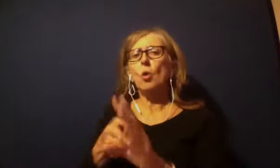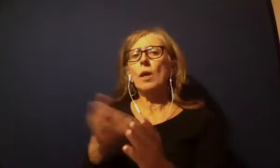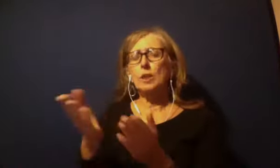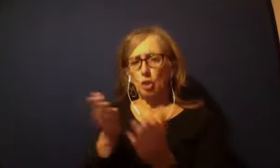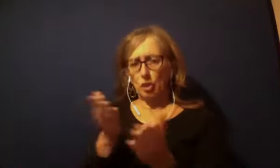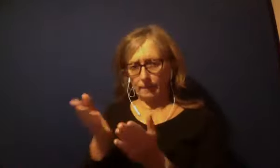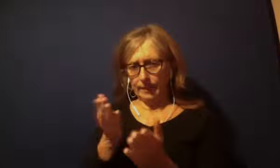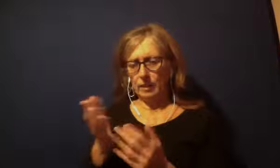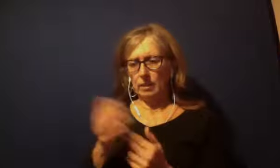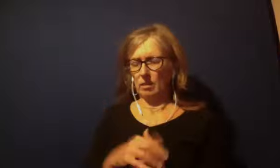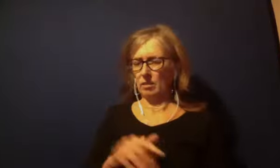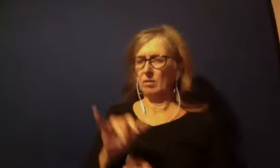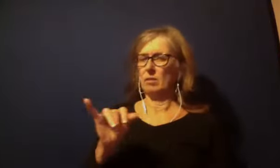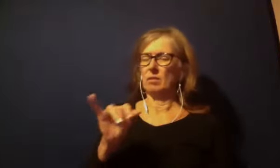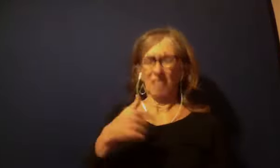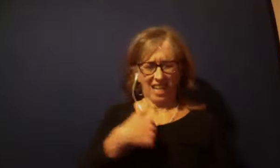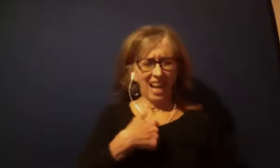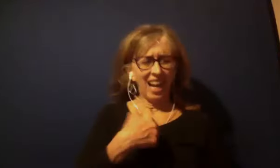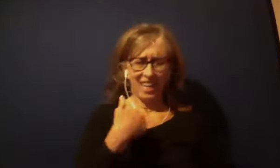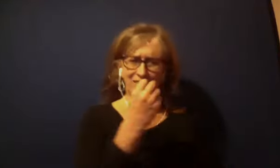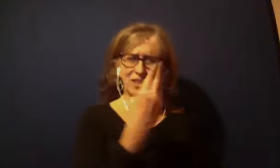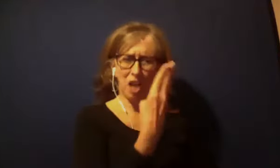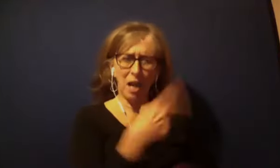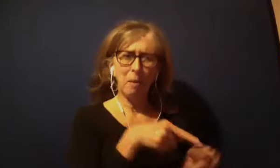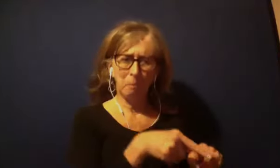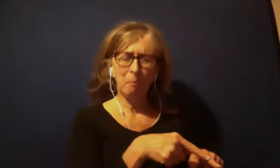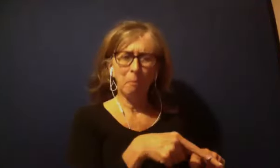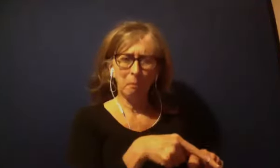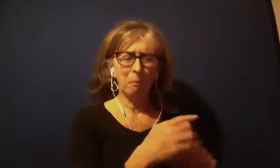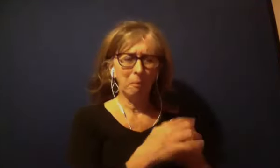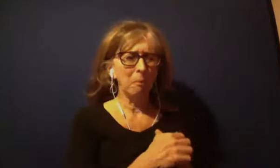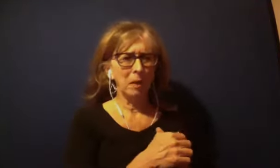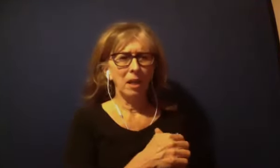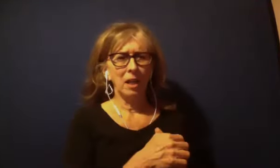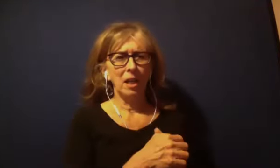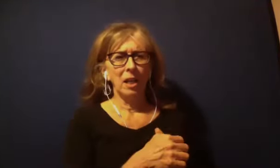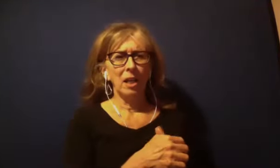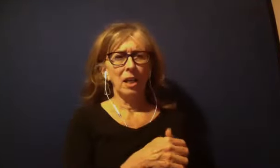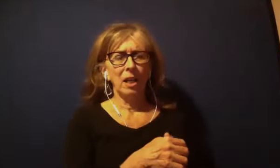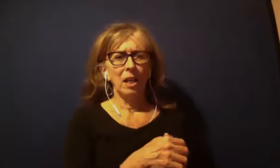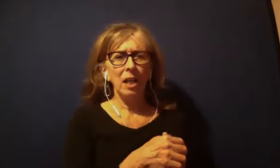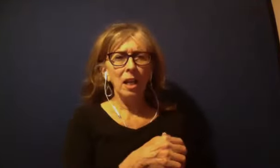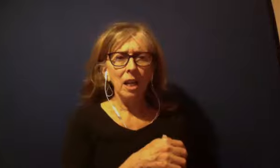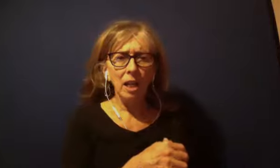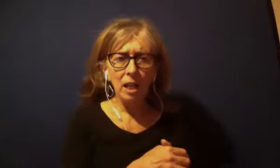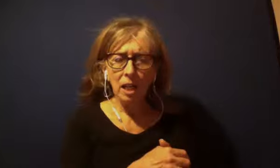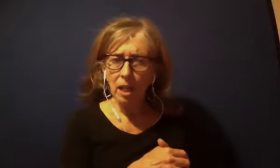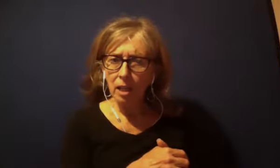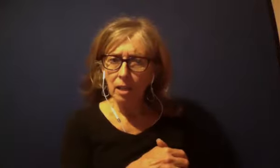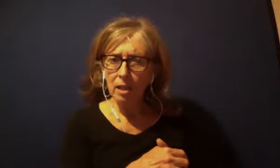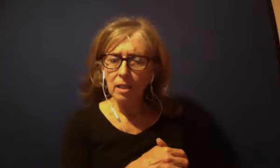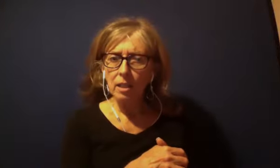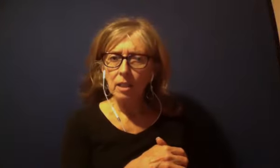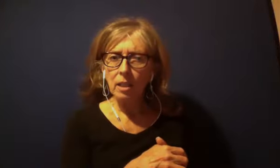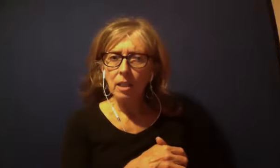remember being at my job, and it was very, very early doors, and we had to look for a new room for where we were going to, our home group was going to, it was